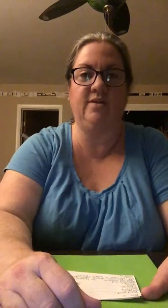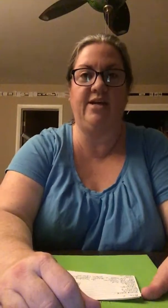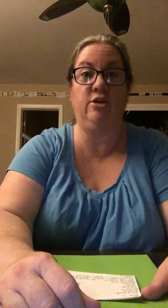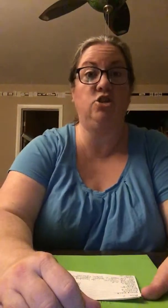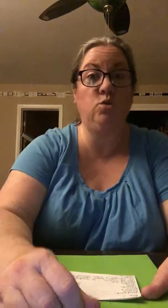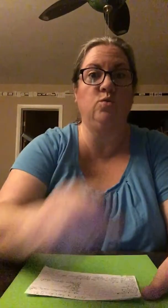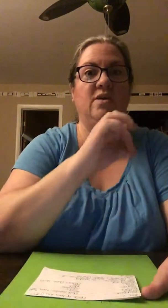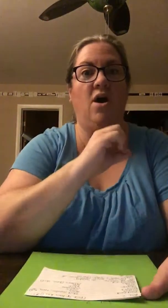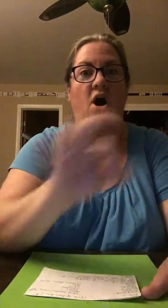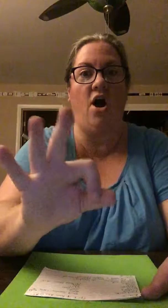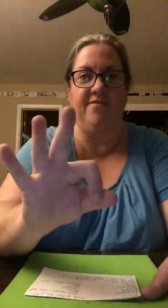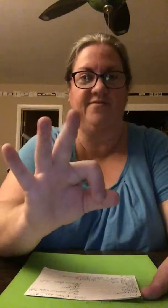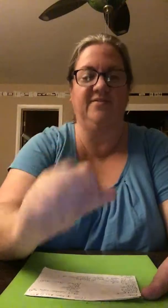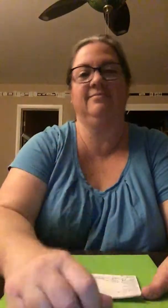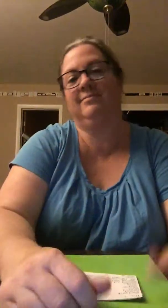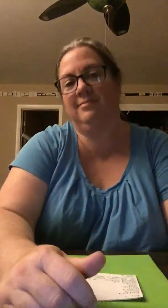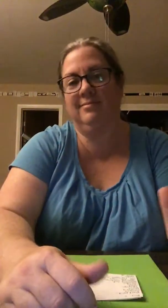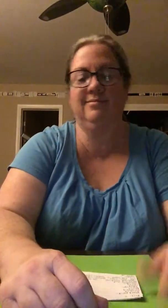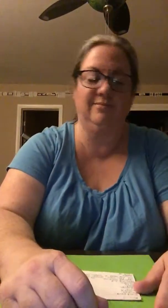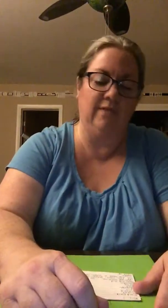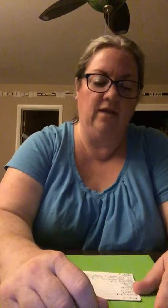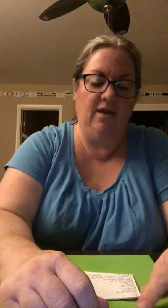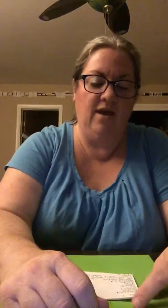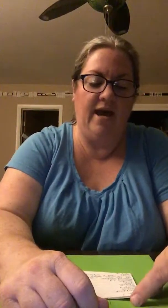take your shoes off.